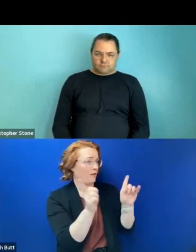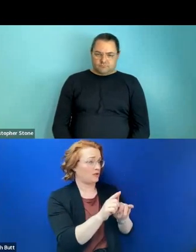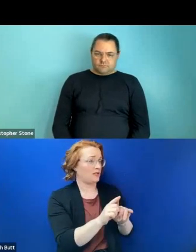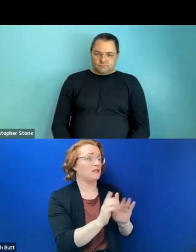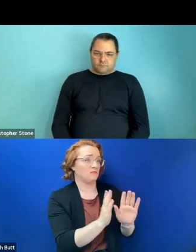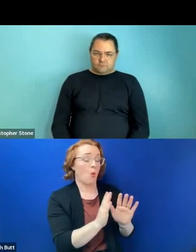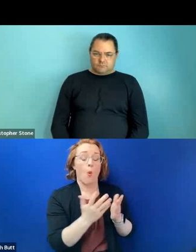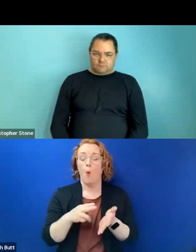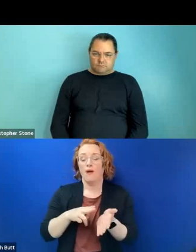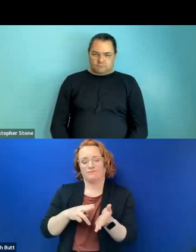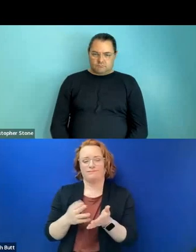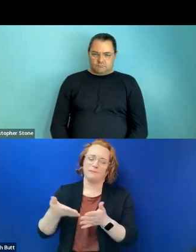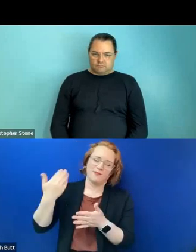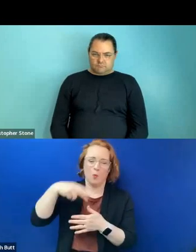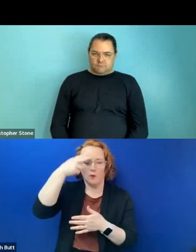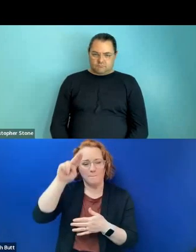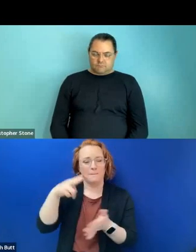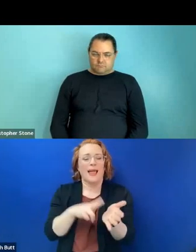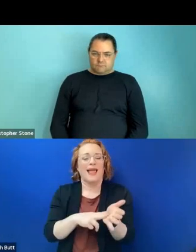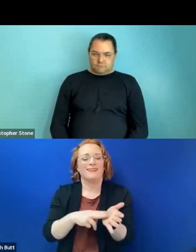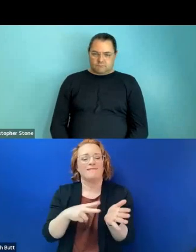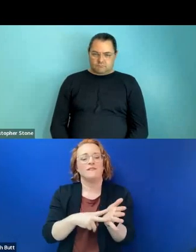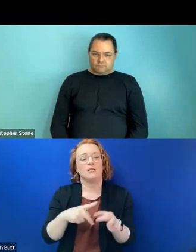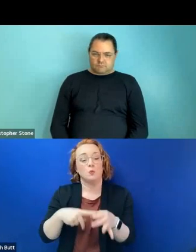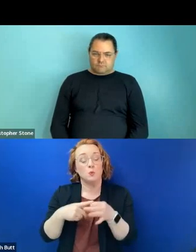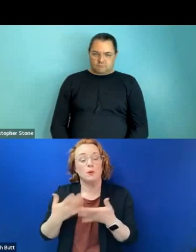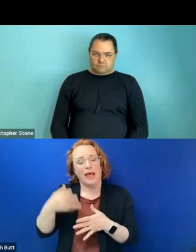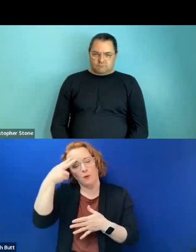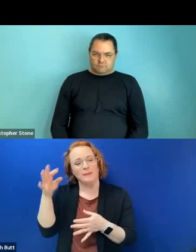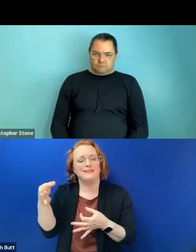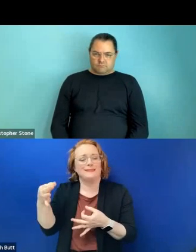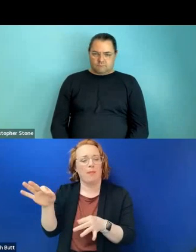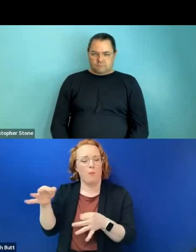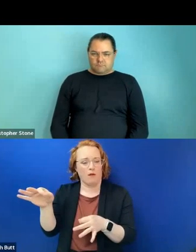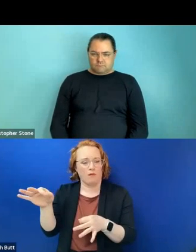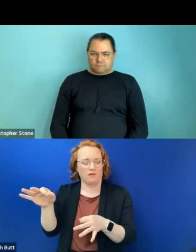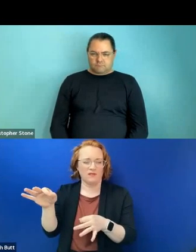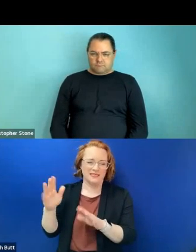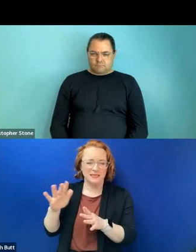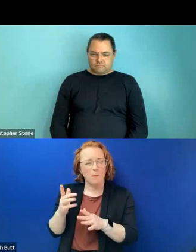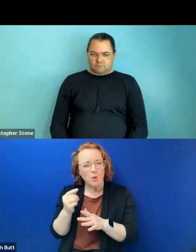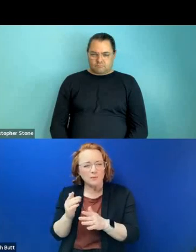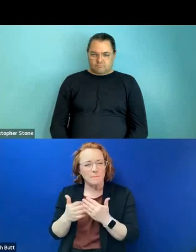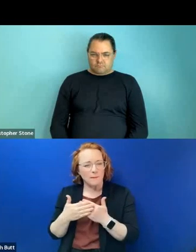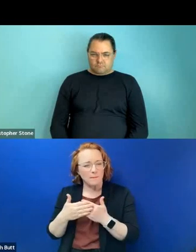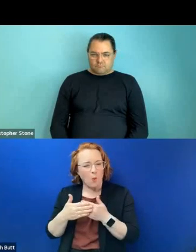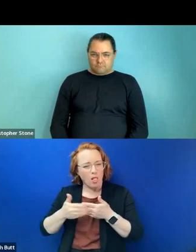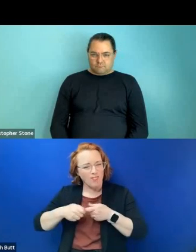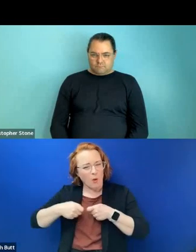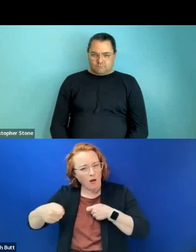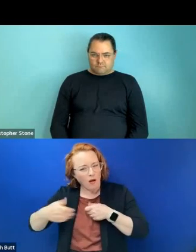used to be an NVQ route, but it's now a diploma. Yeah, which takes probably a little bit longer than